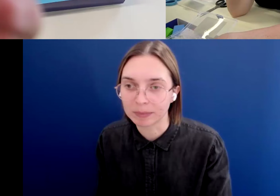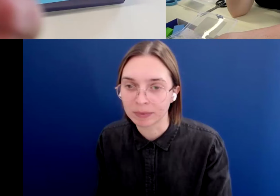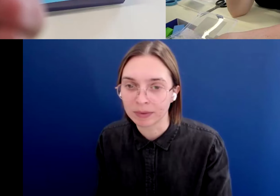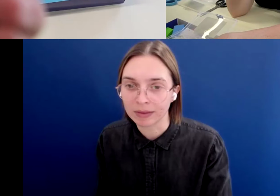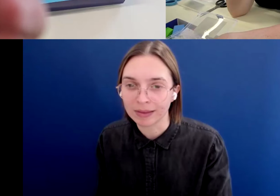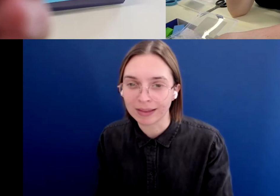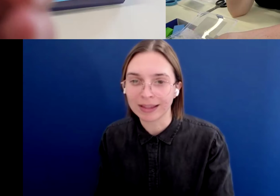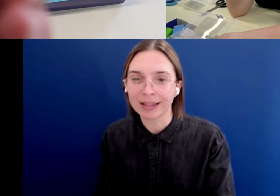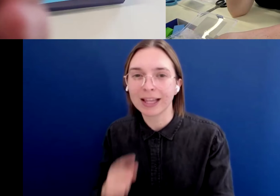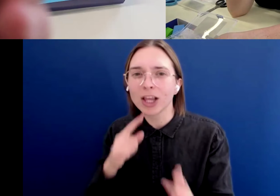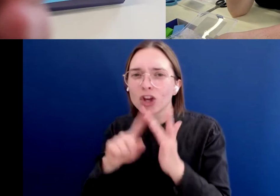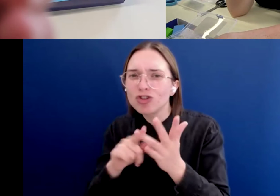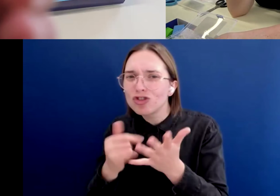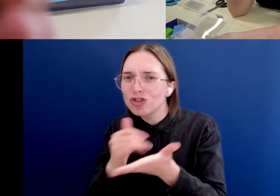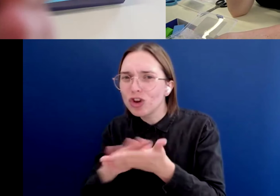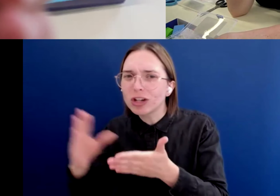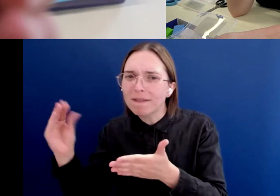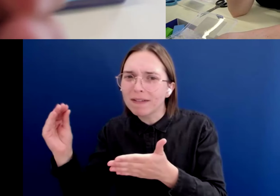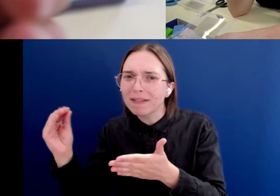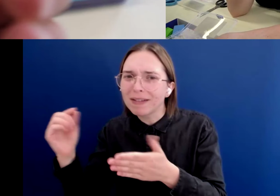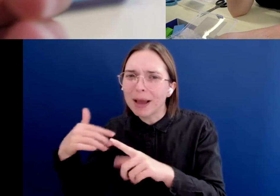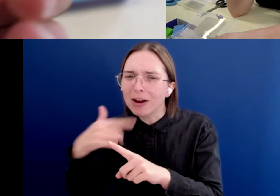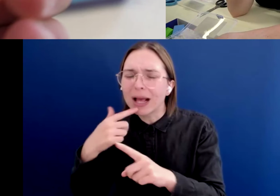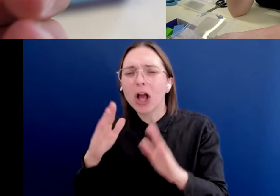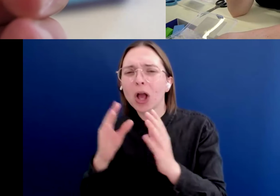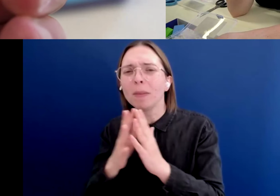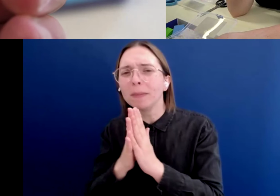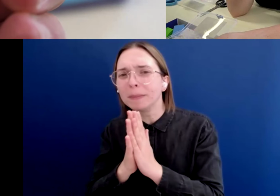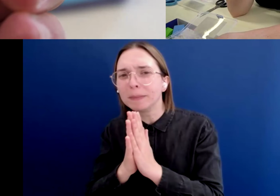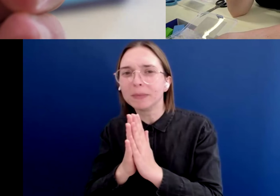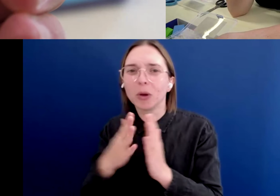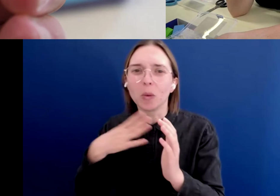Focus, come on camera, don't prove me wrong.